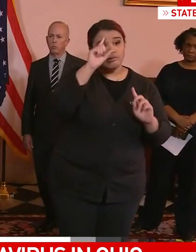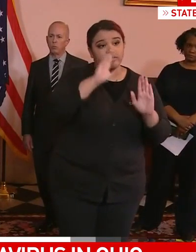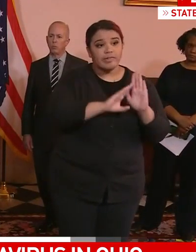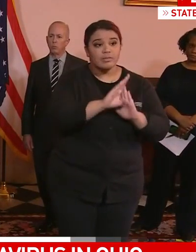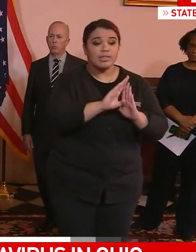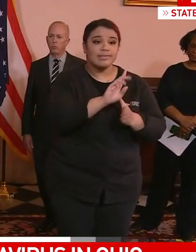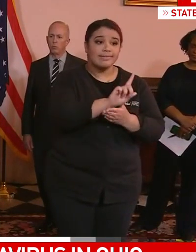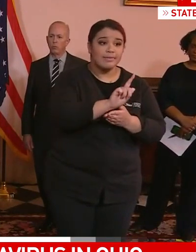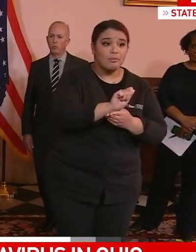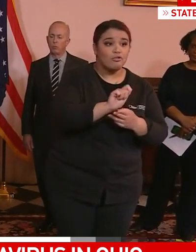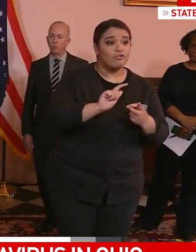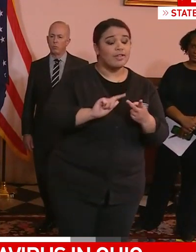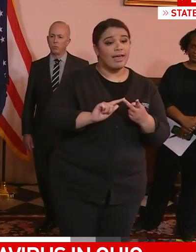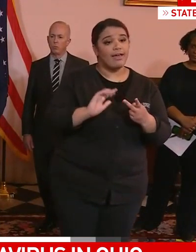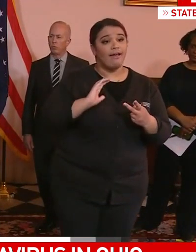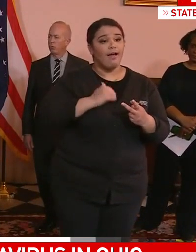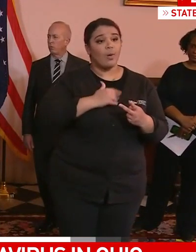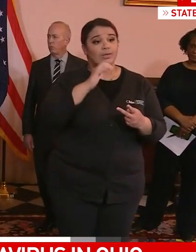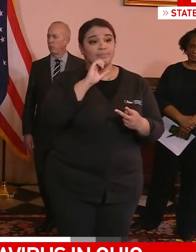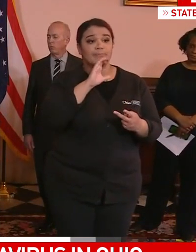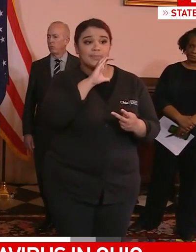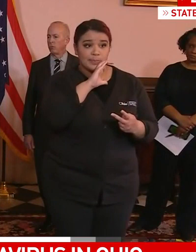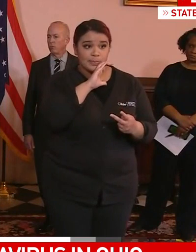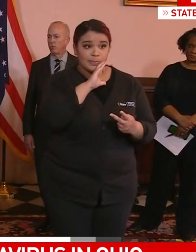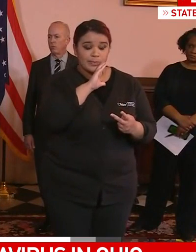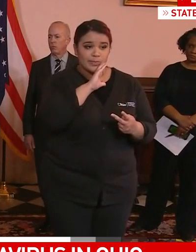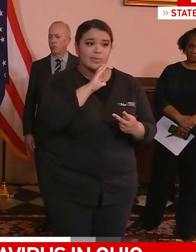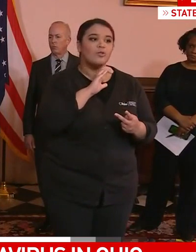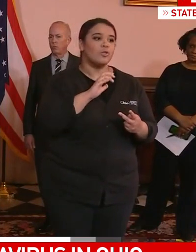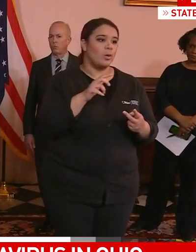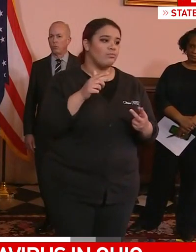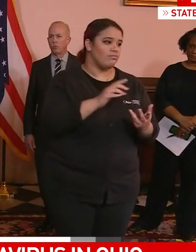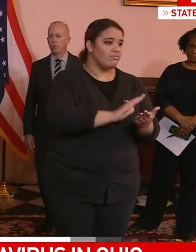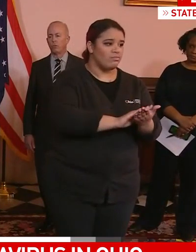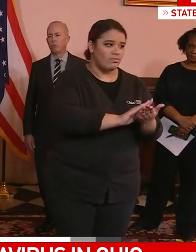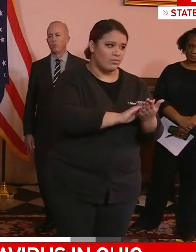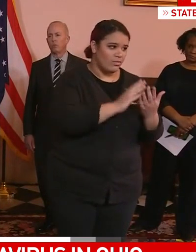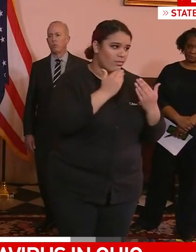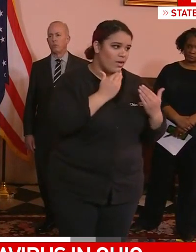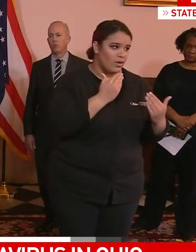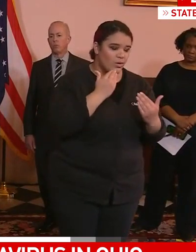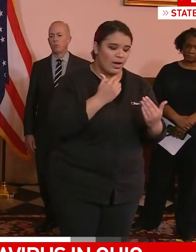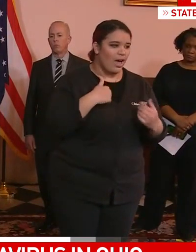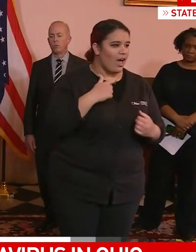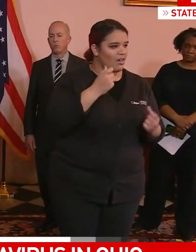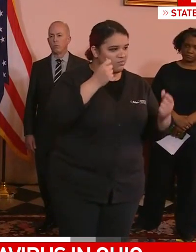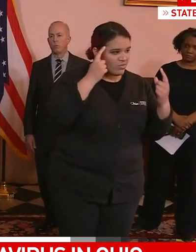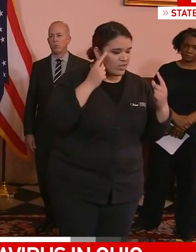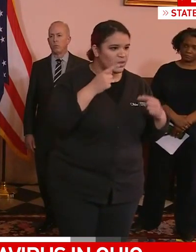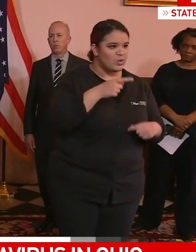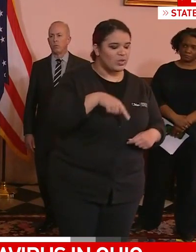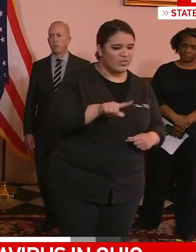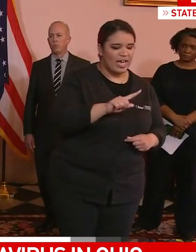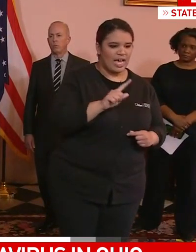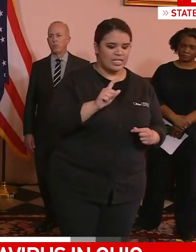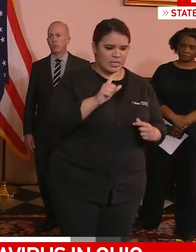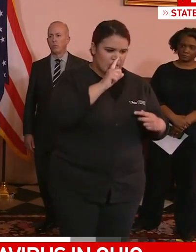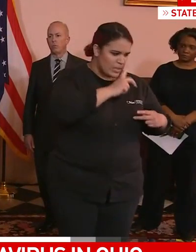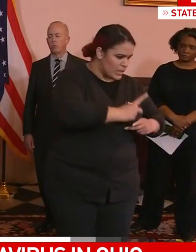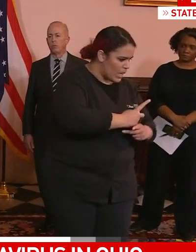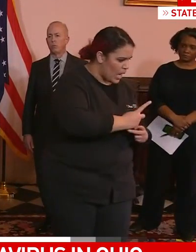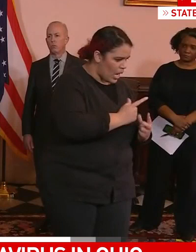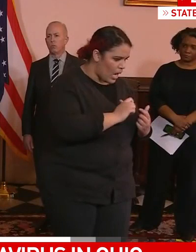community. So a little shout out to them. I know they've had to juggle things with their families. They continue to